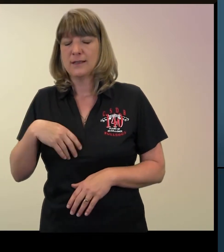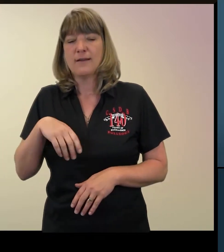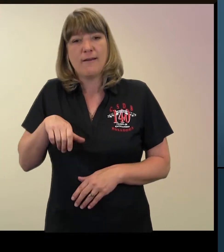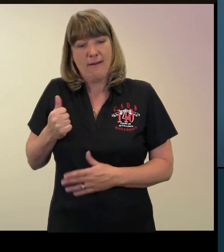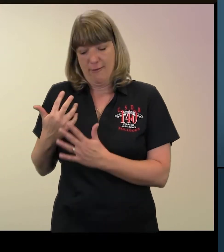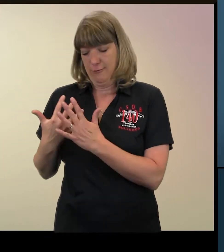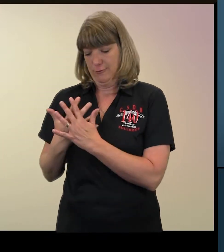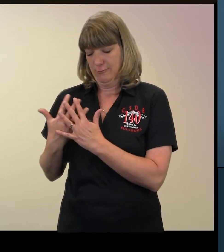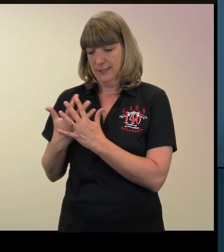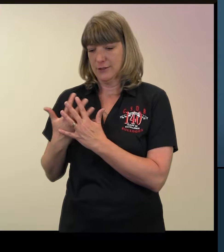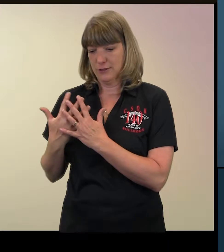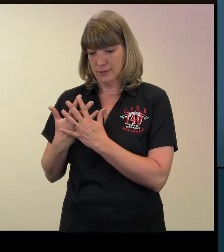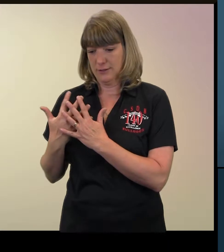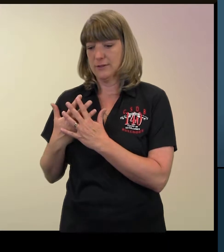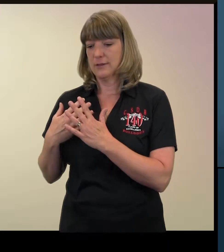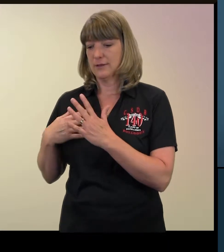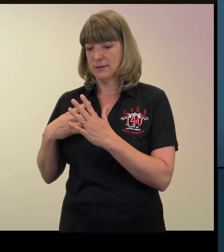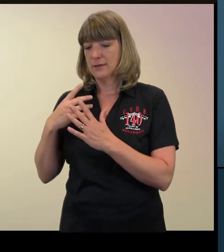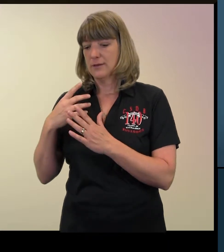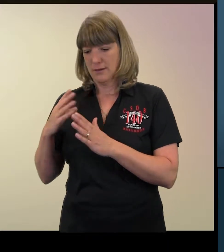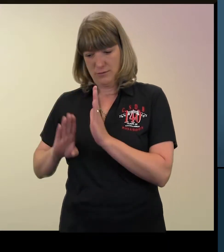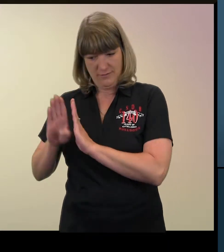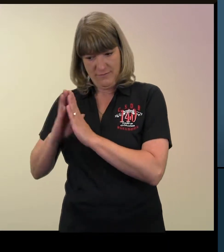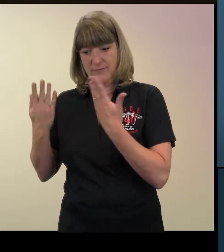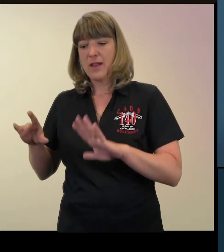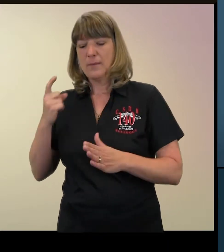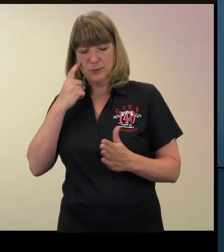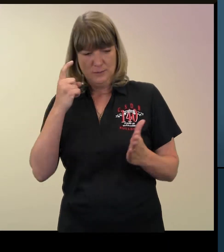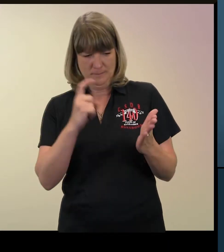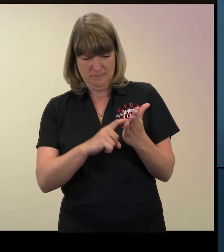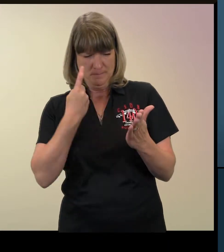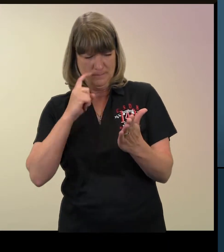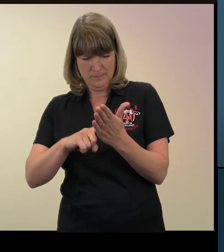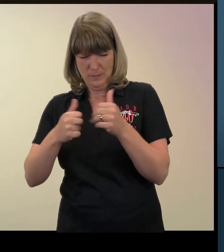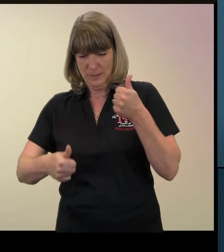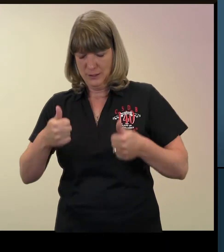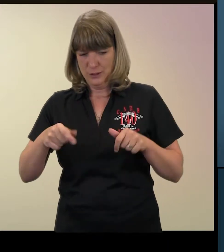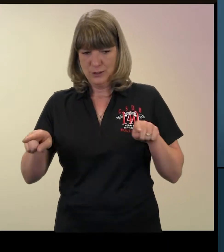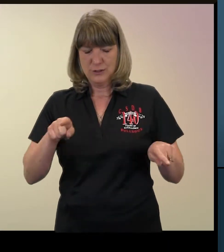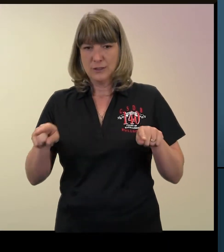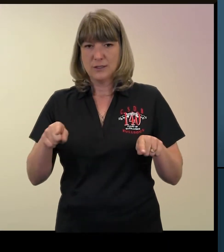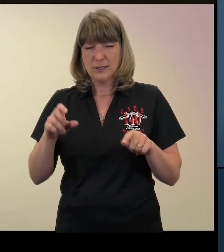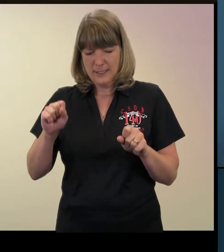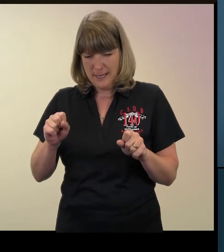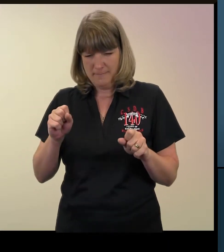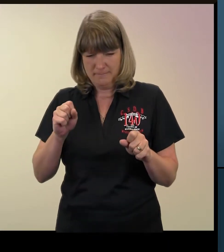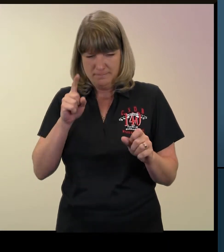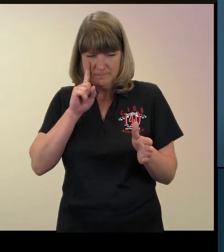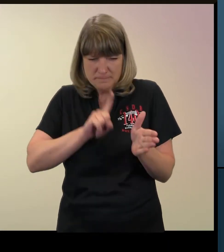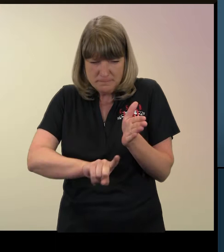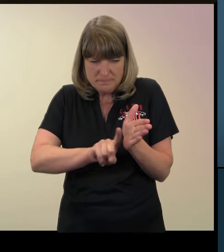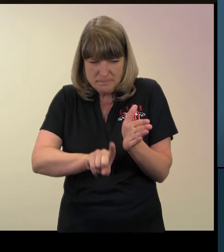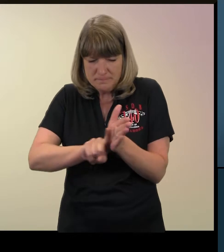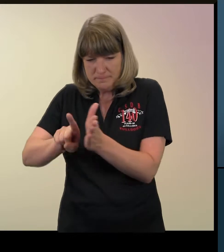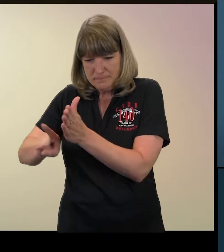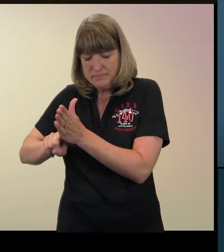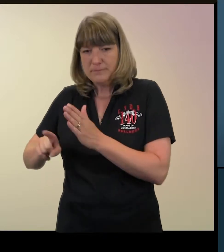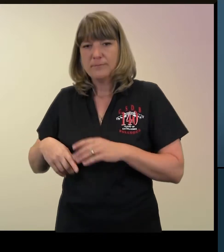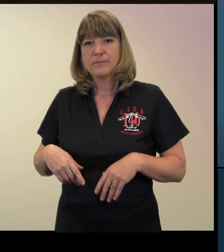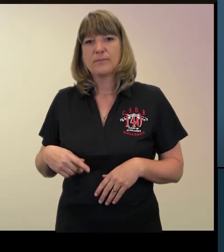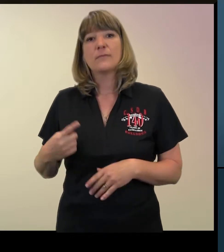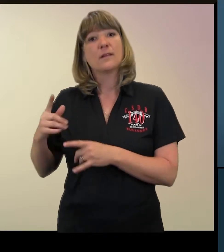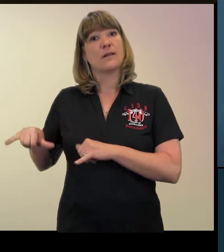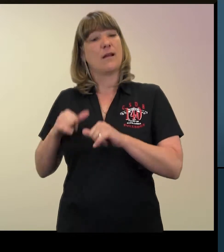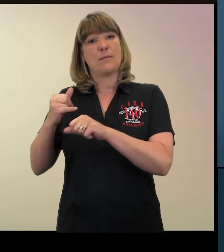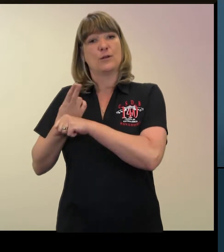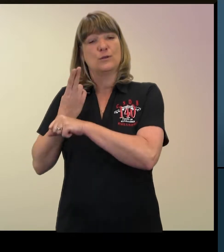that have been developed to look at that, to look more closely. One of them that's commonly used